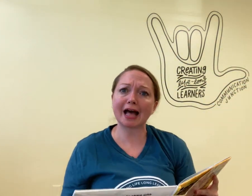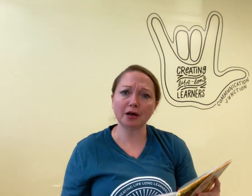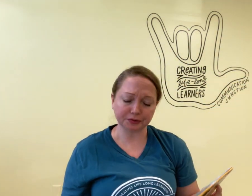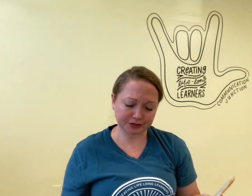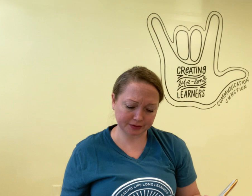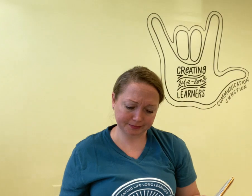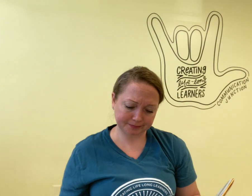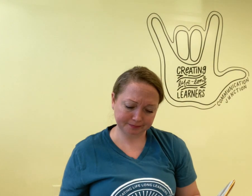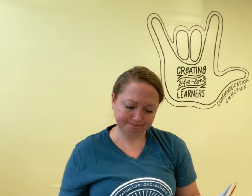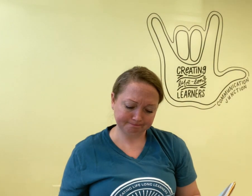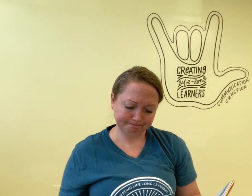out.